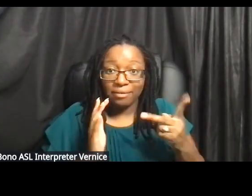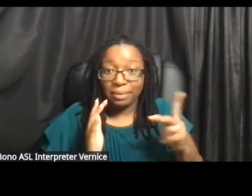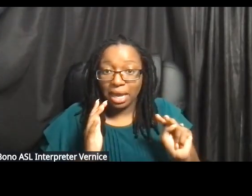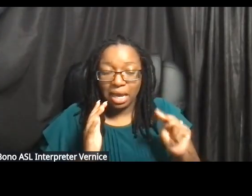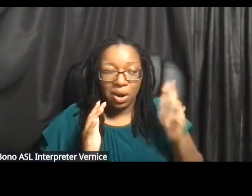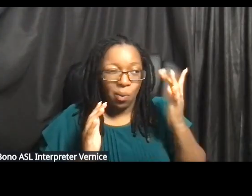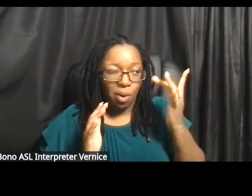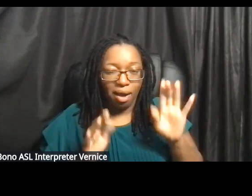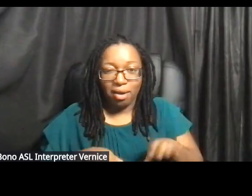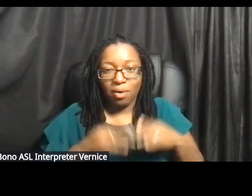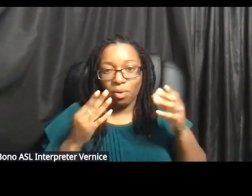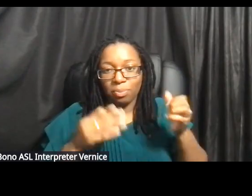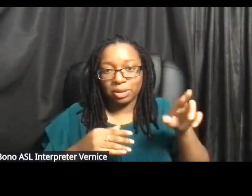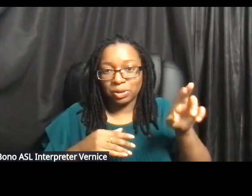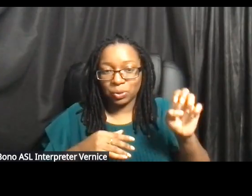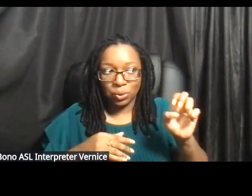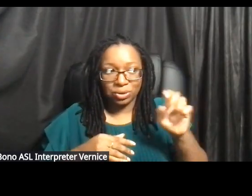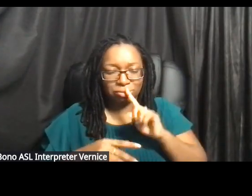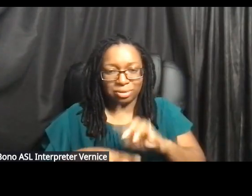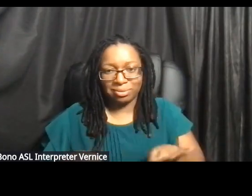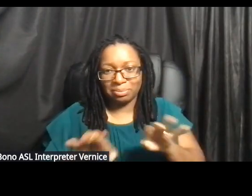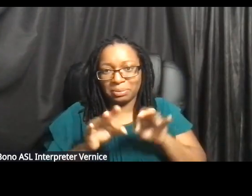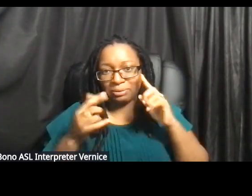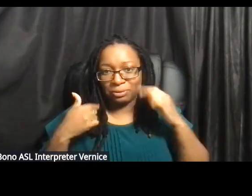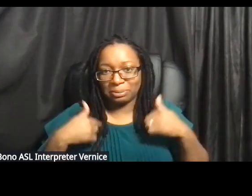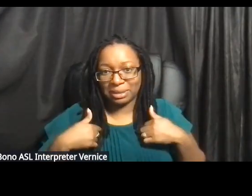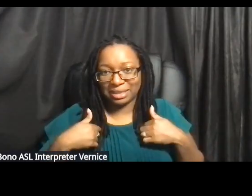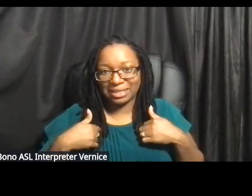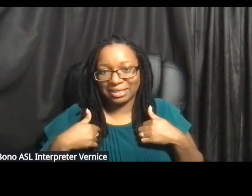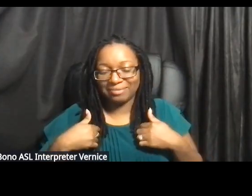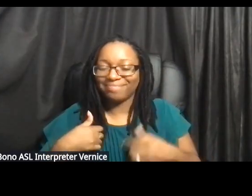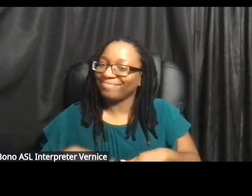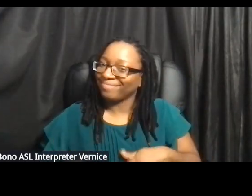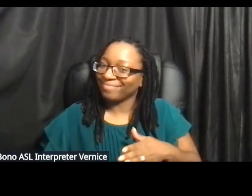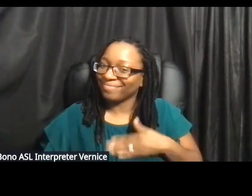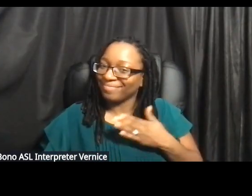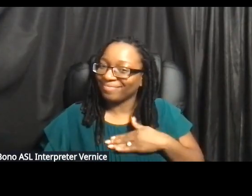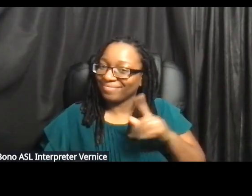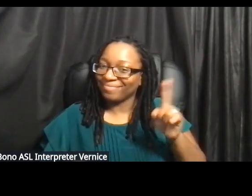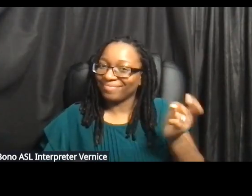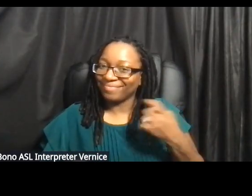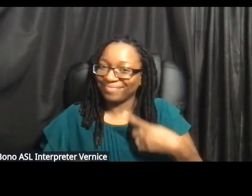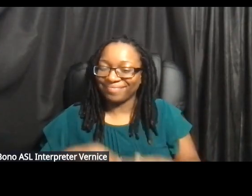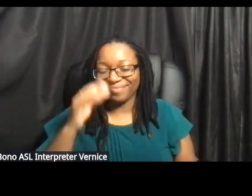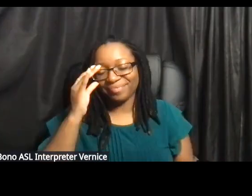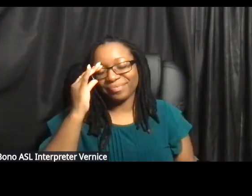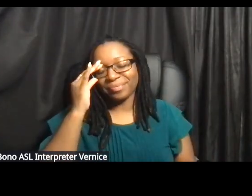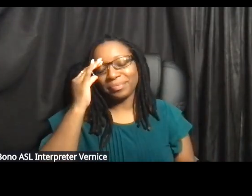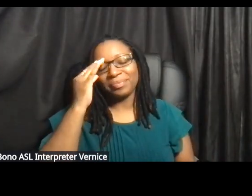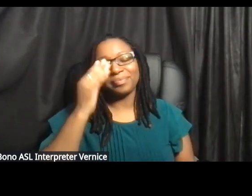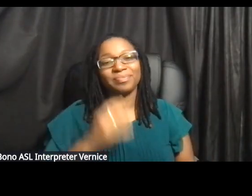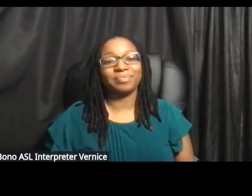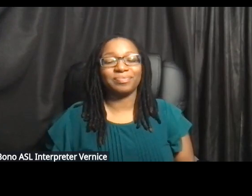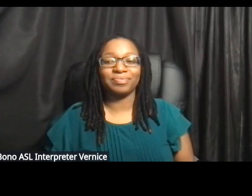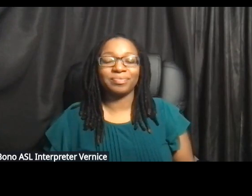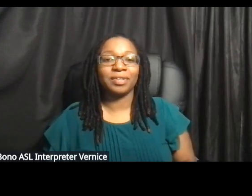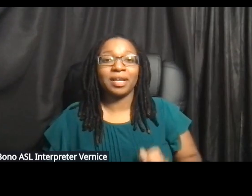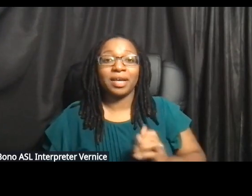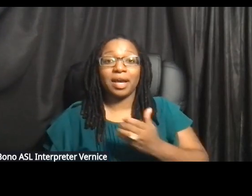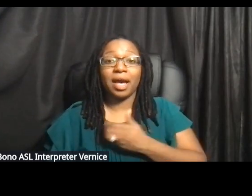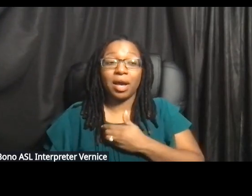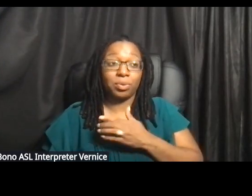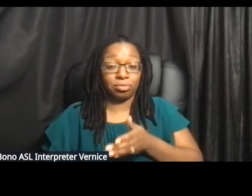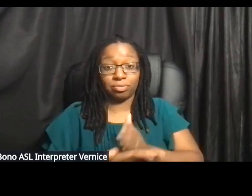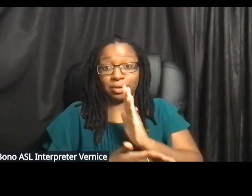open source code matter to me? I'm so glad you asked. Our individual right to privacy has